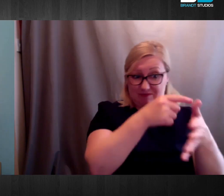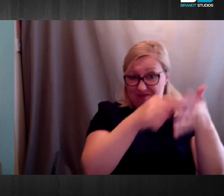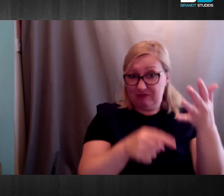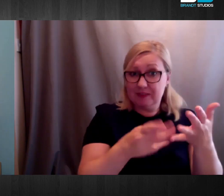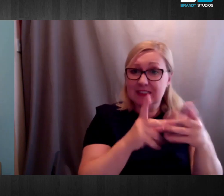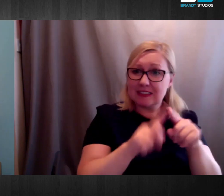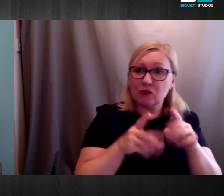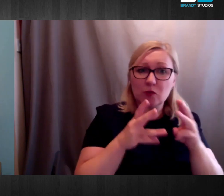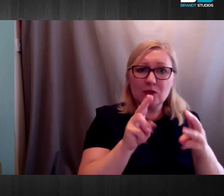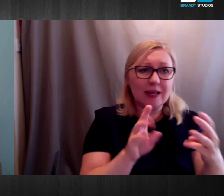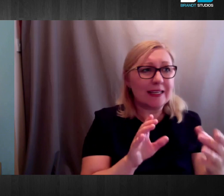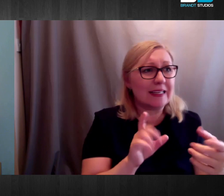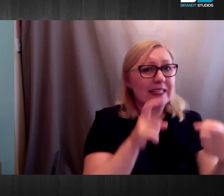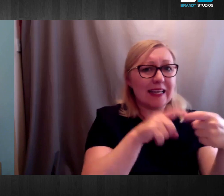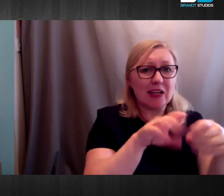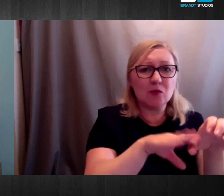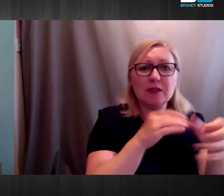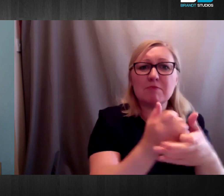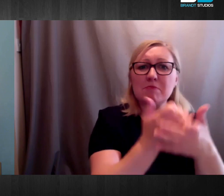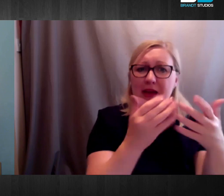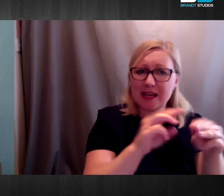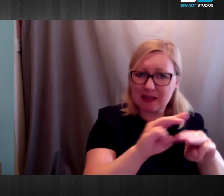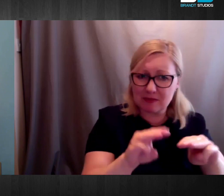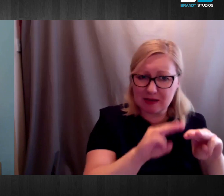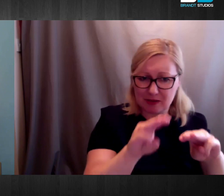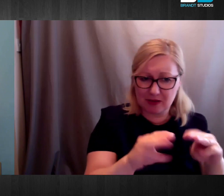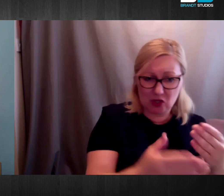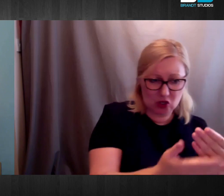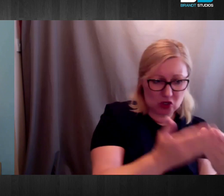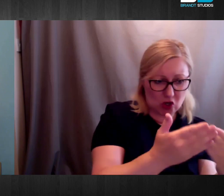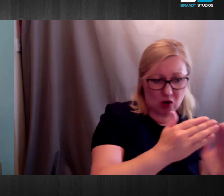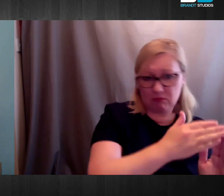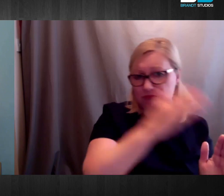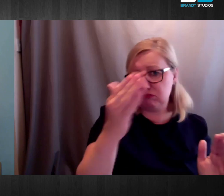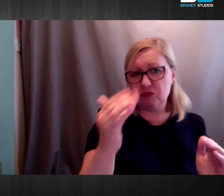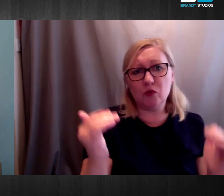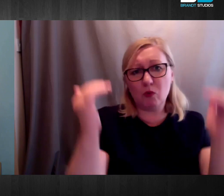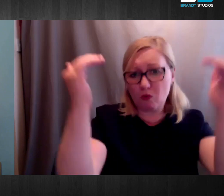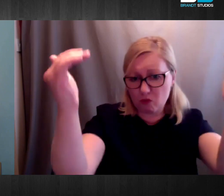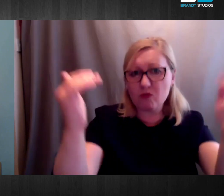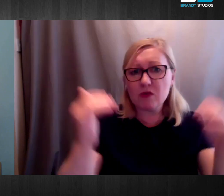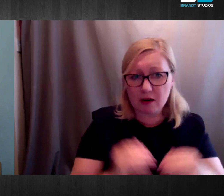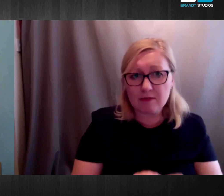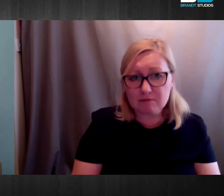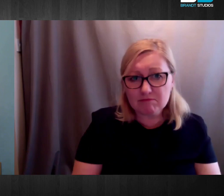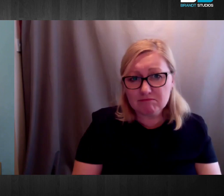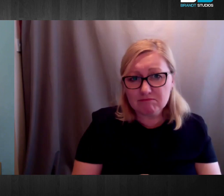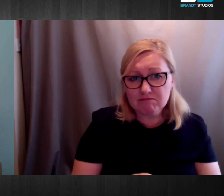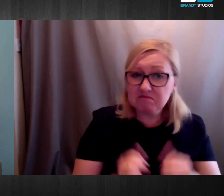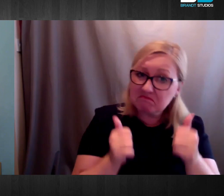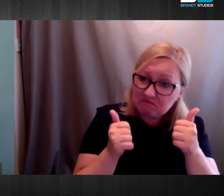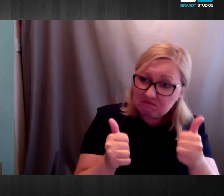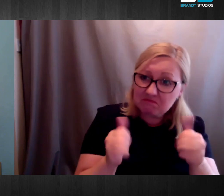Excellent. Yeah, thanks a million, Casey. So we'll move along now. We've had on to our next speaker,